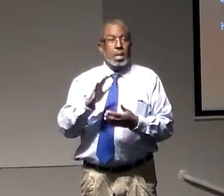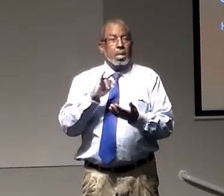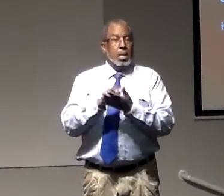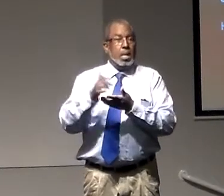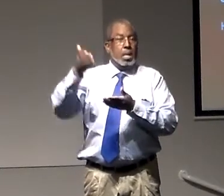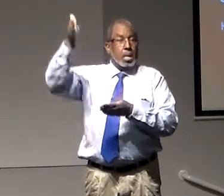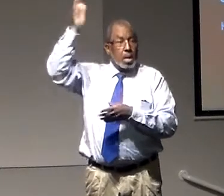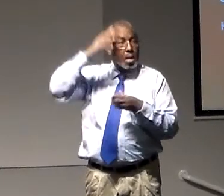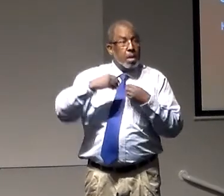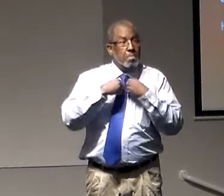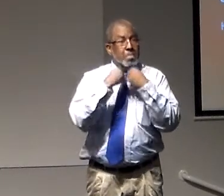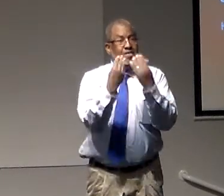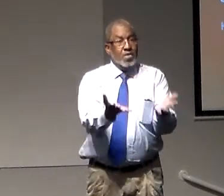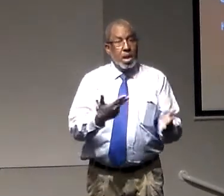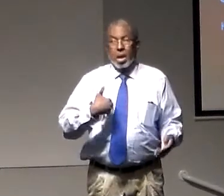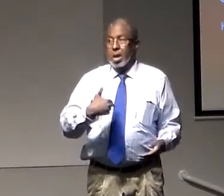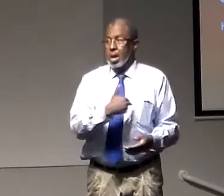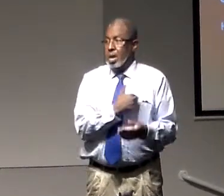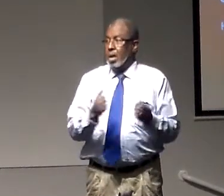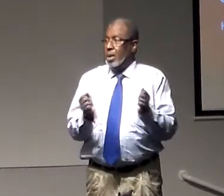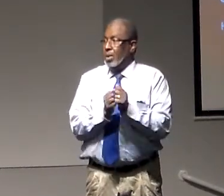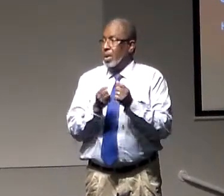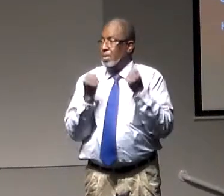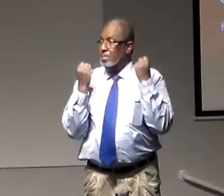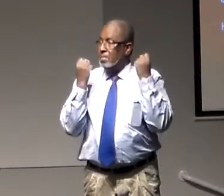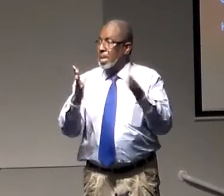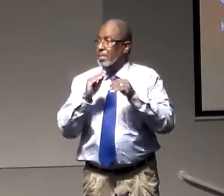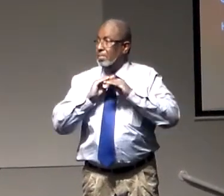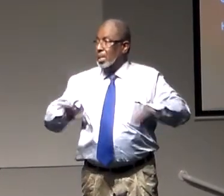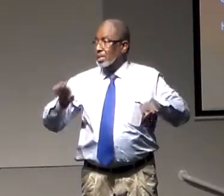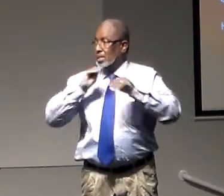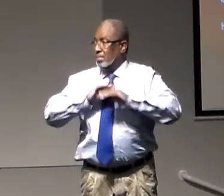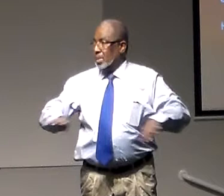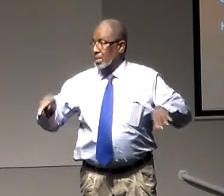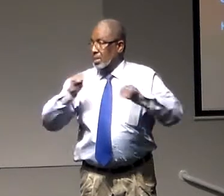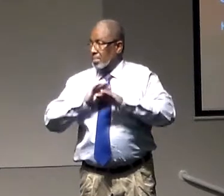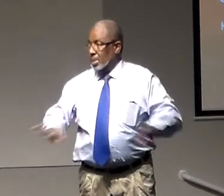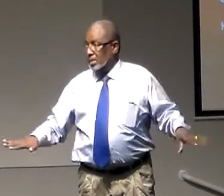thank God for providing us with many blessings.